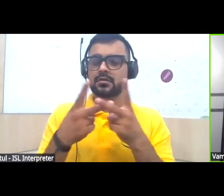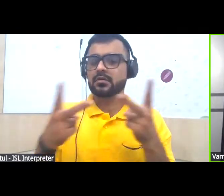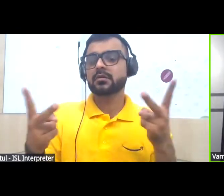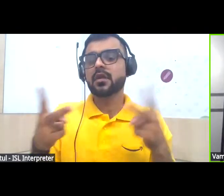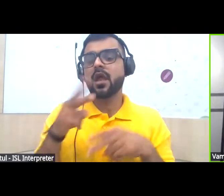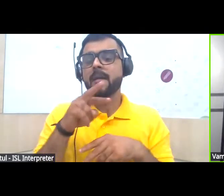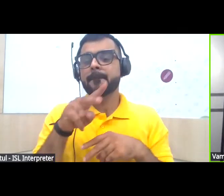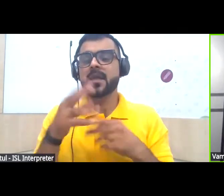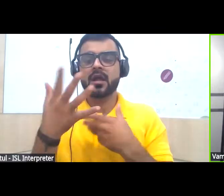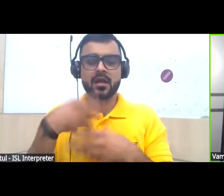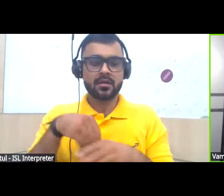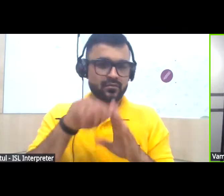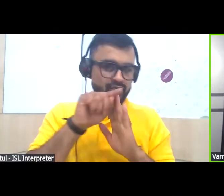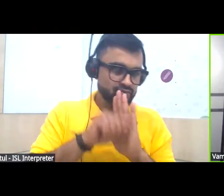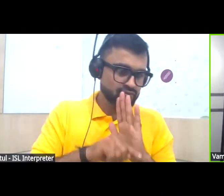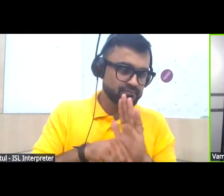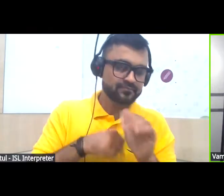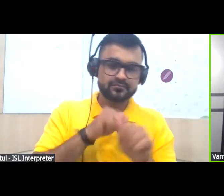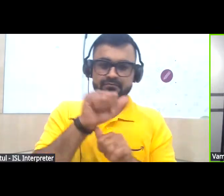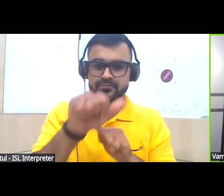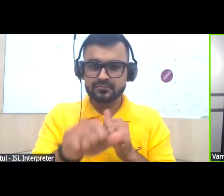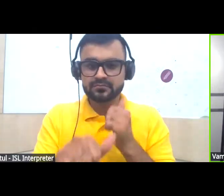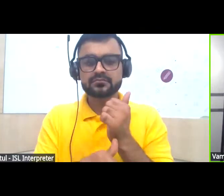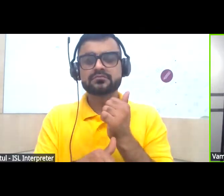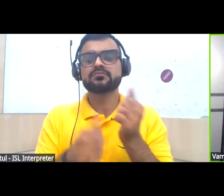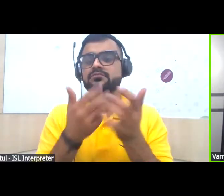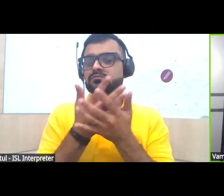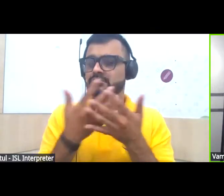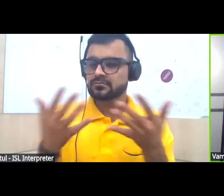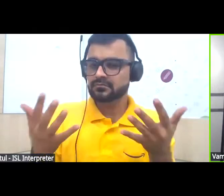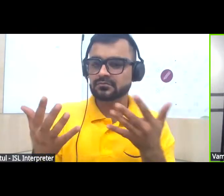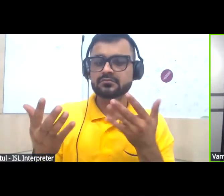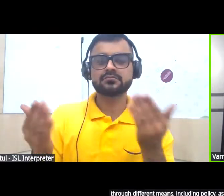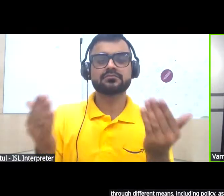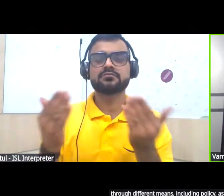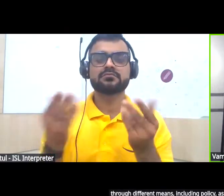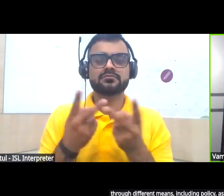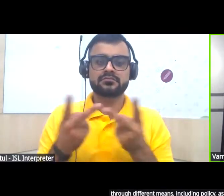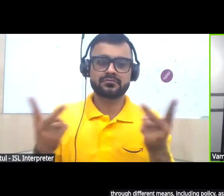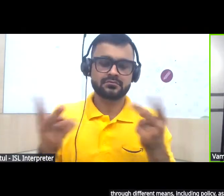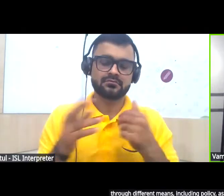means, including policy, assistive technology, products, and services.